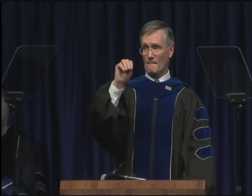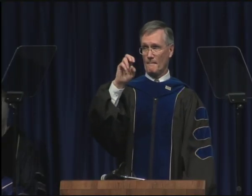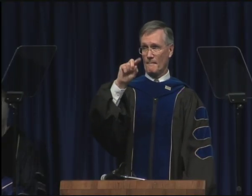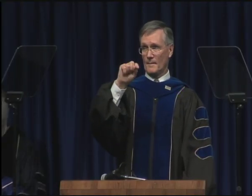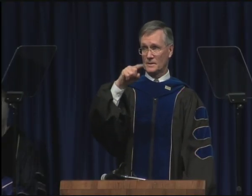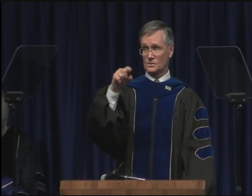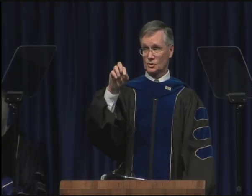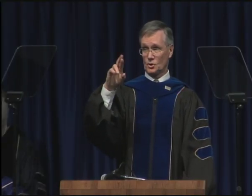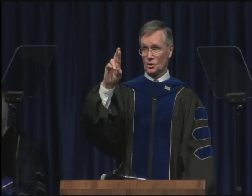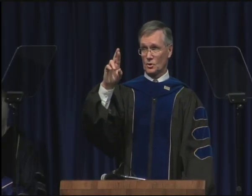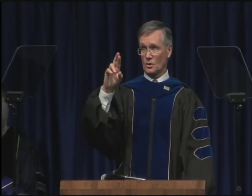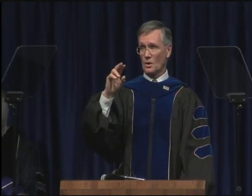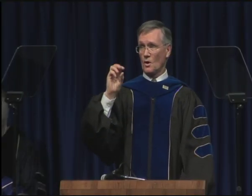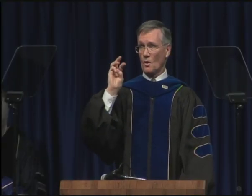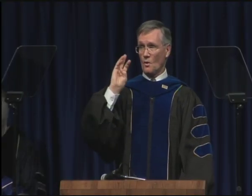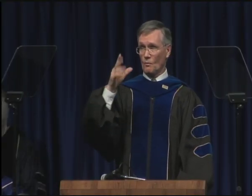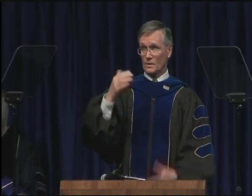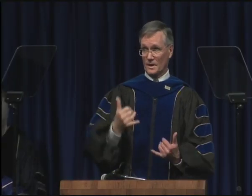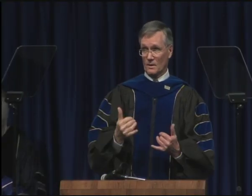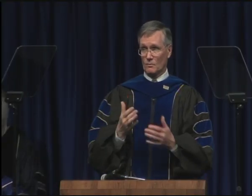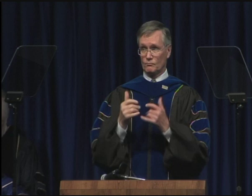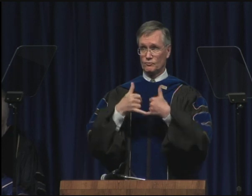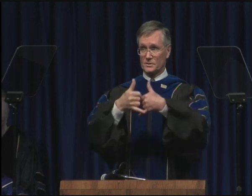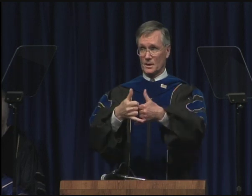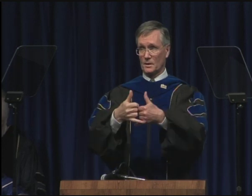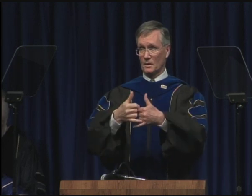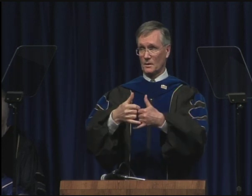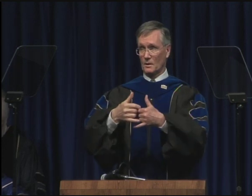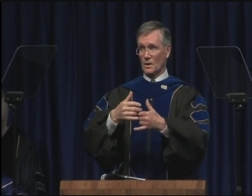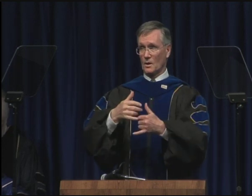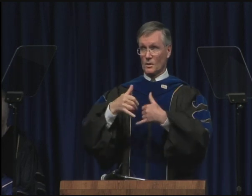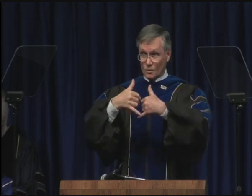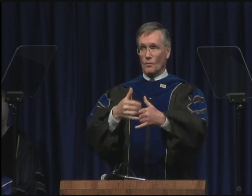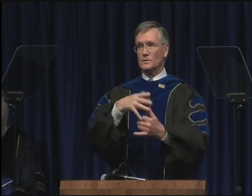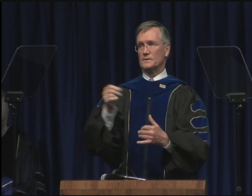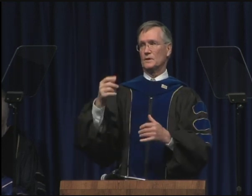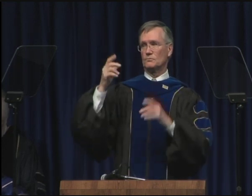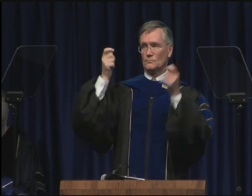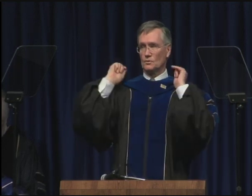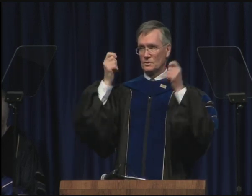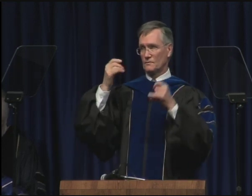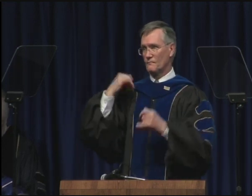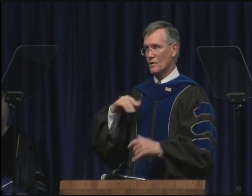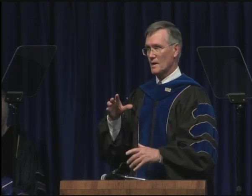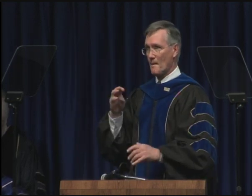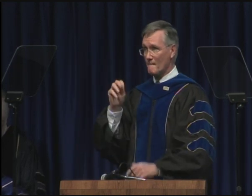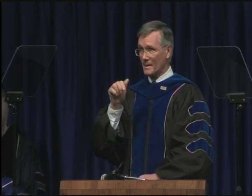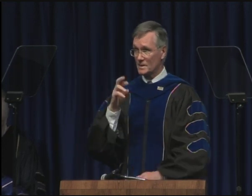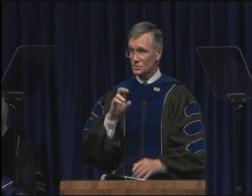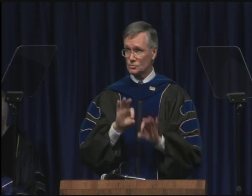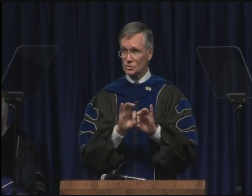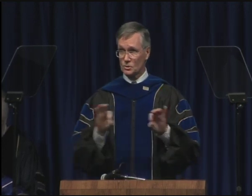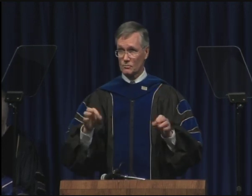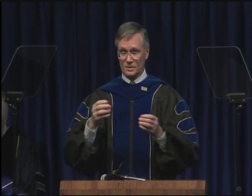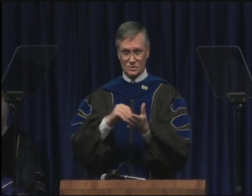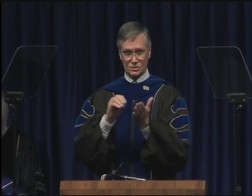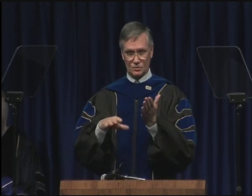Dr. Melanie Metzger will now present the awards and hoods for the master's degree